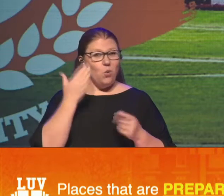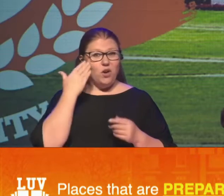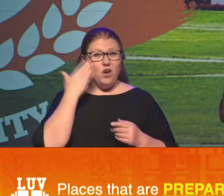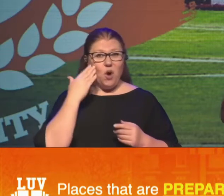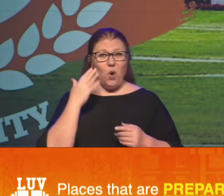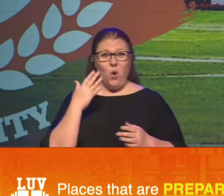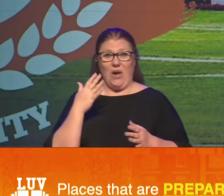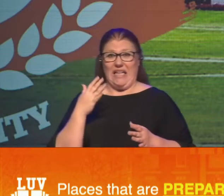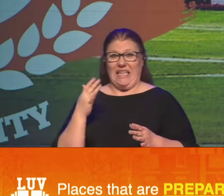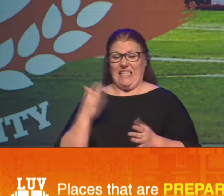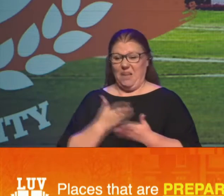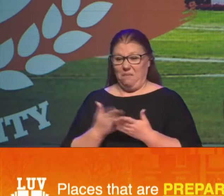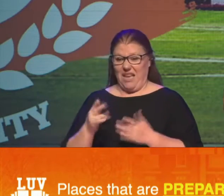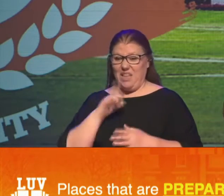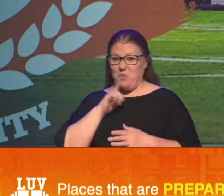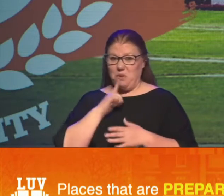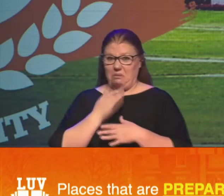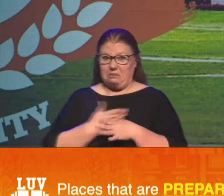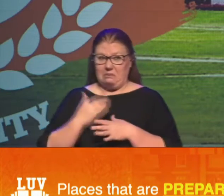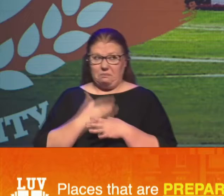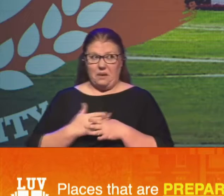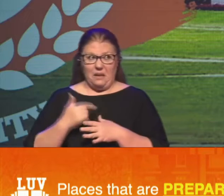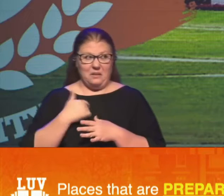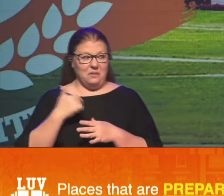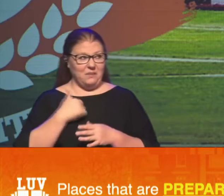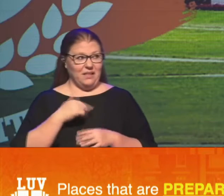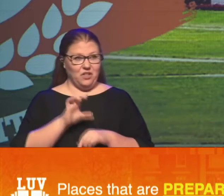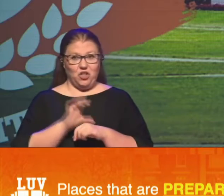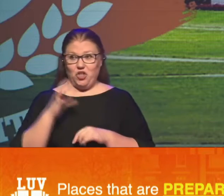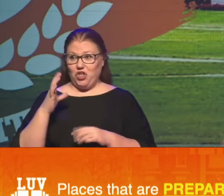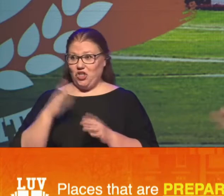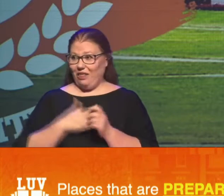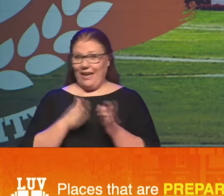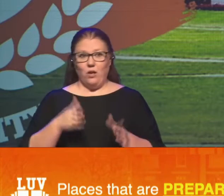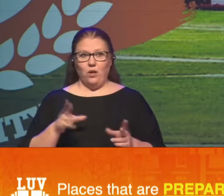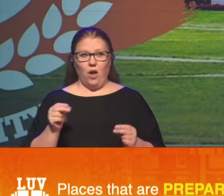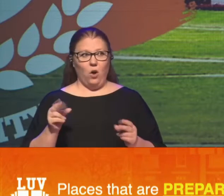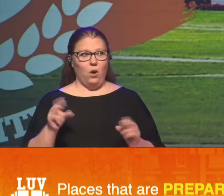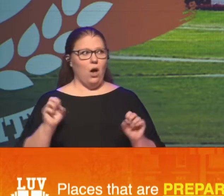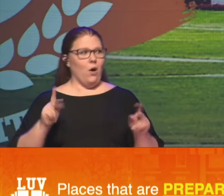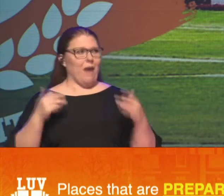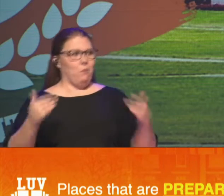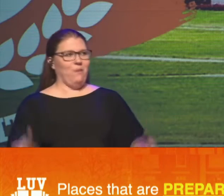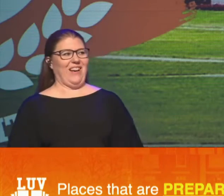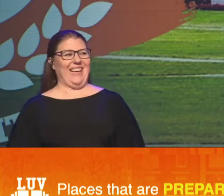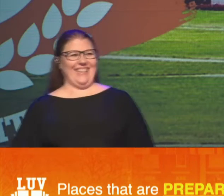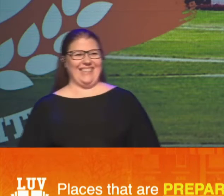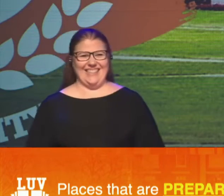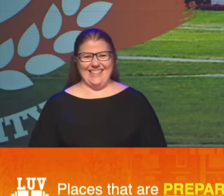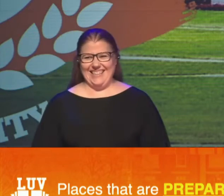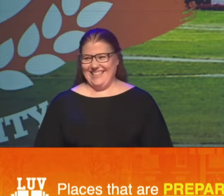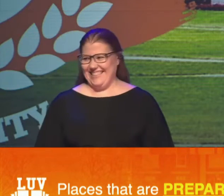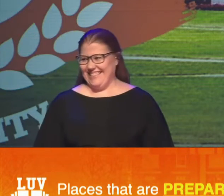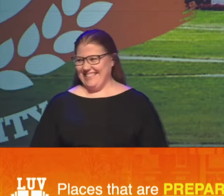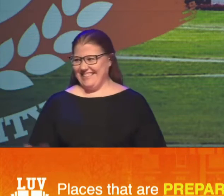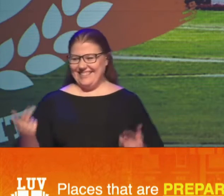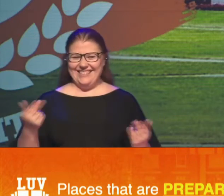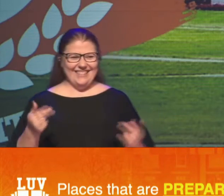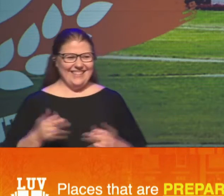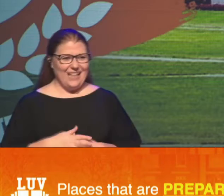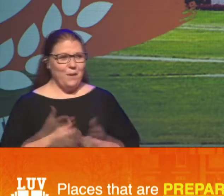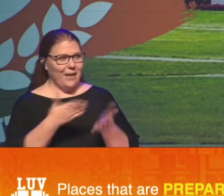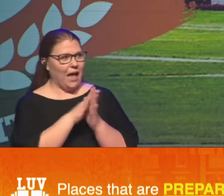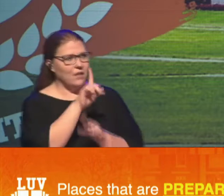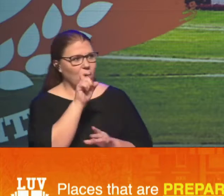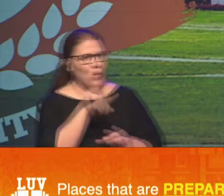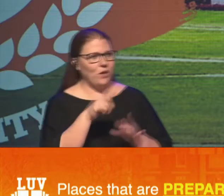pet peeves as a church leader? Nope? Okay, we'll move on. It's always fun to ask a